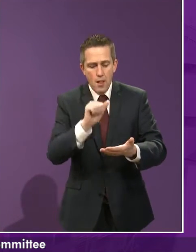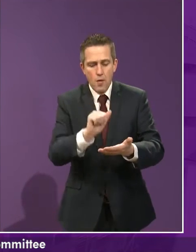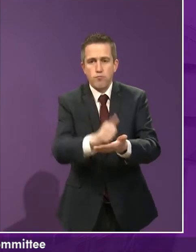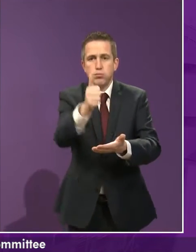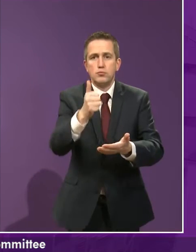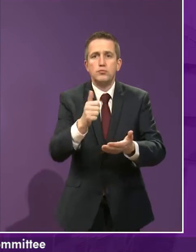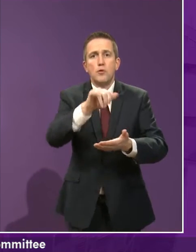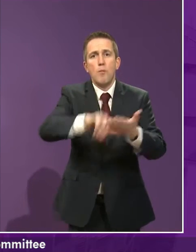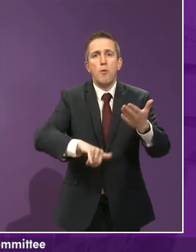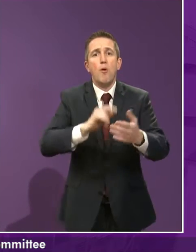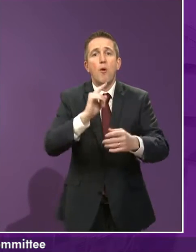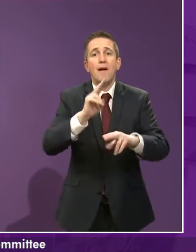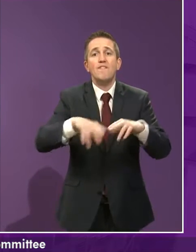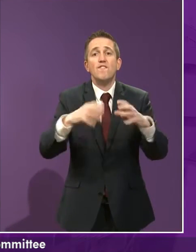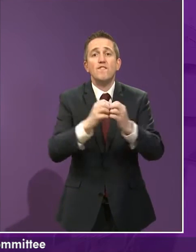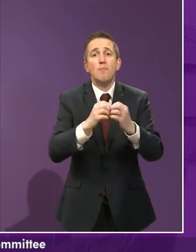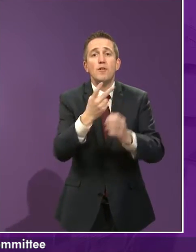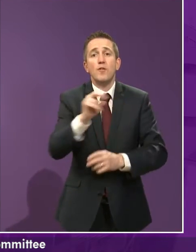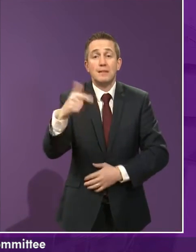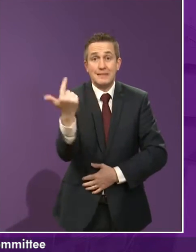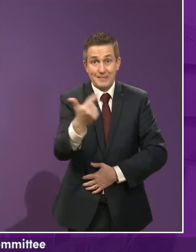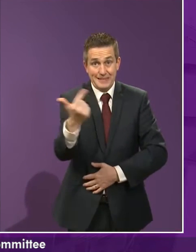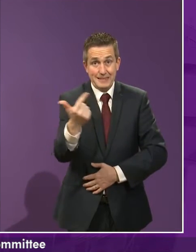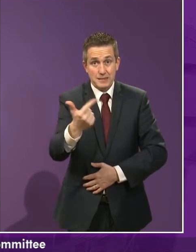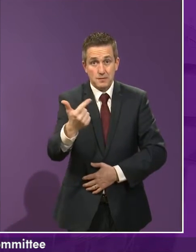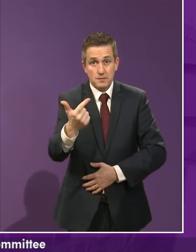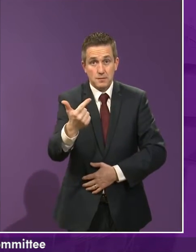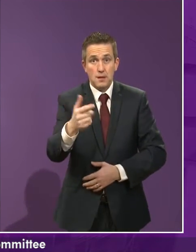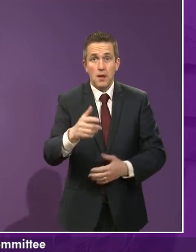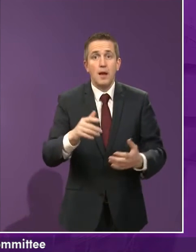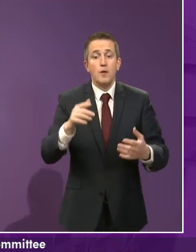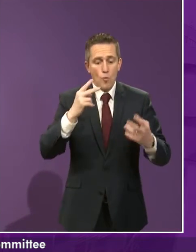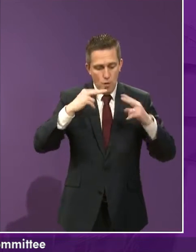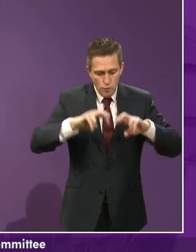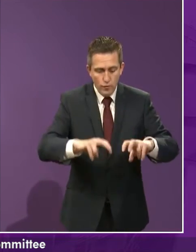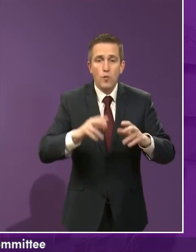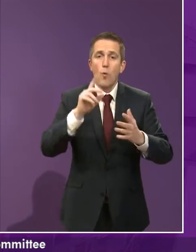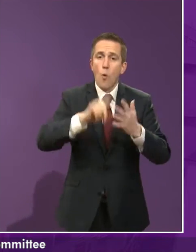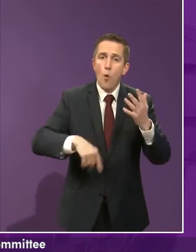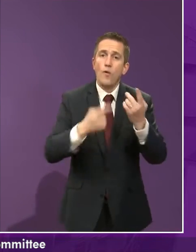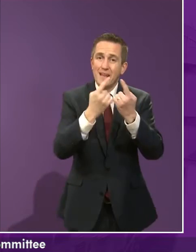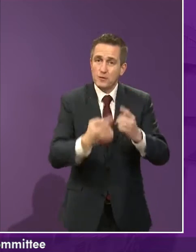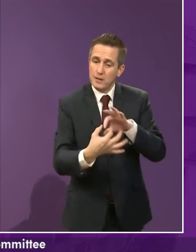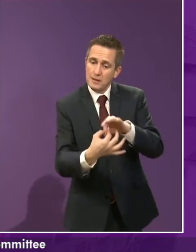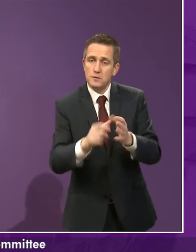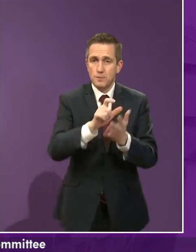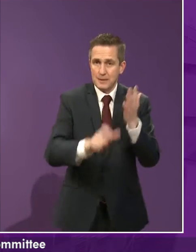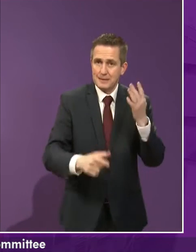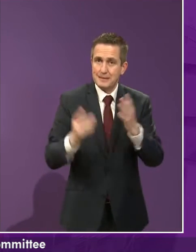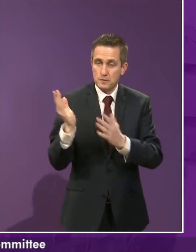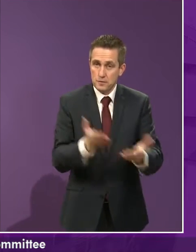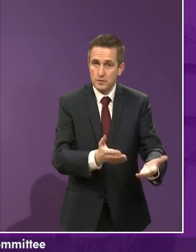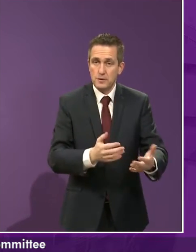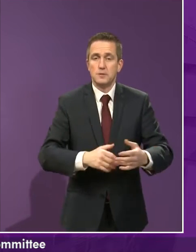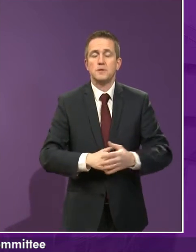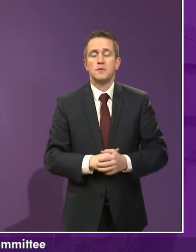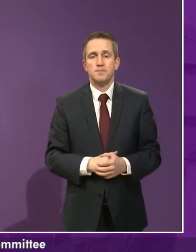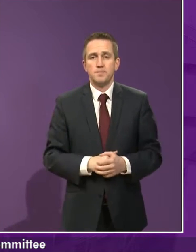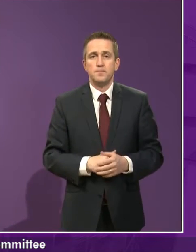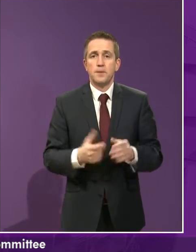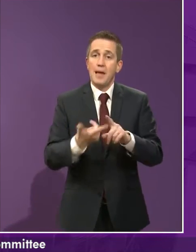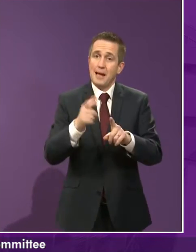year, which is looking at all of these issues. I would also say that in addition to the challenges, at least at Edinburgh,